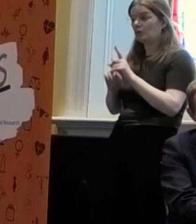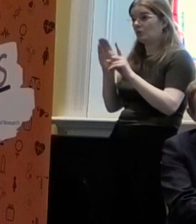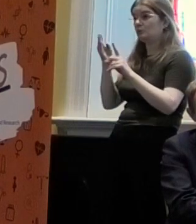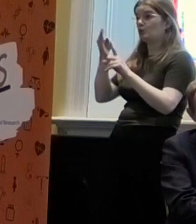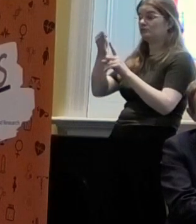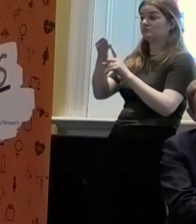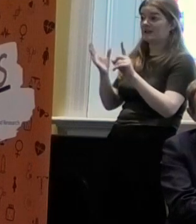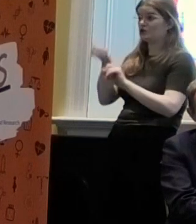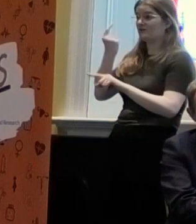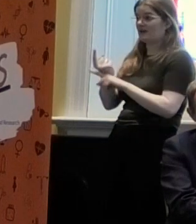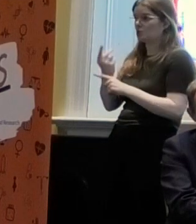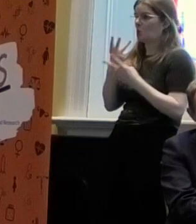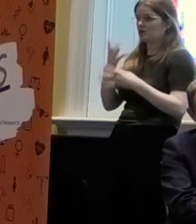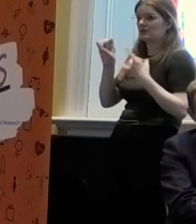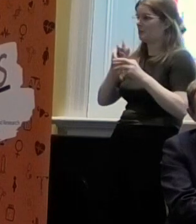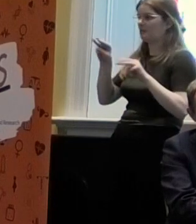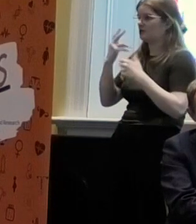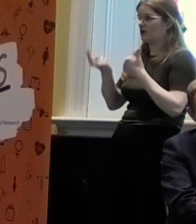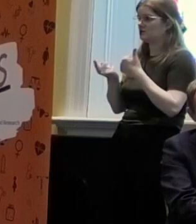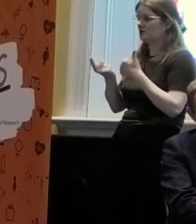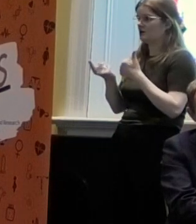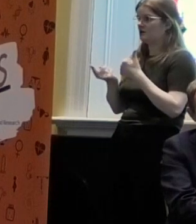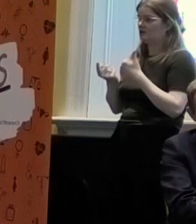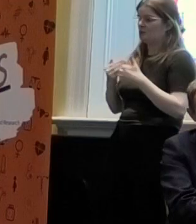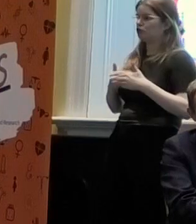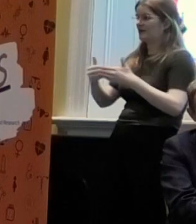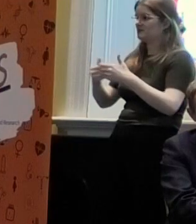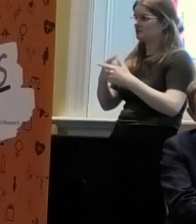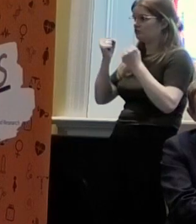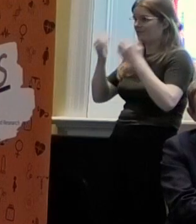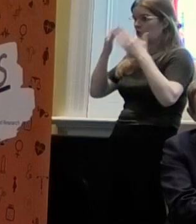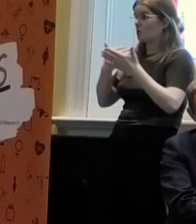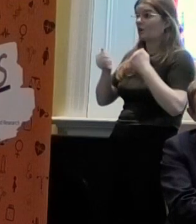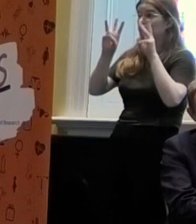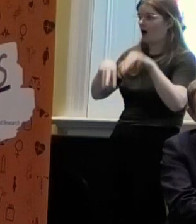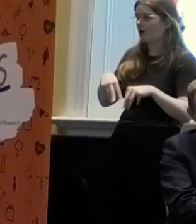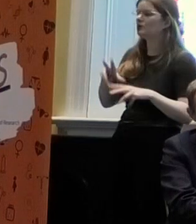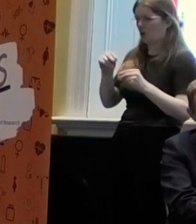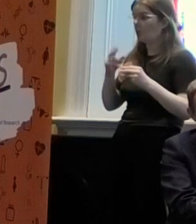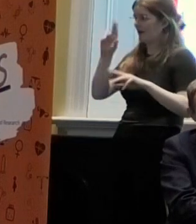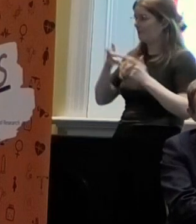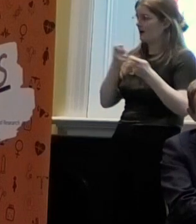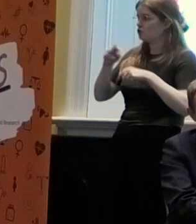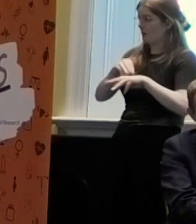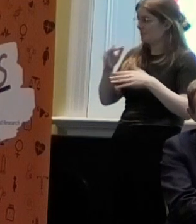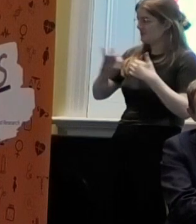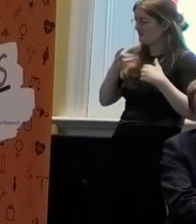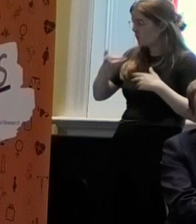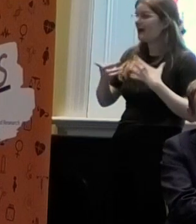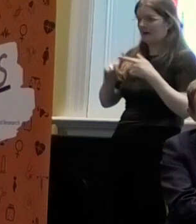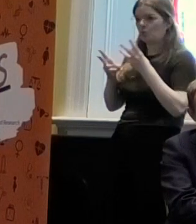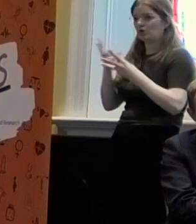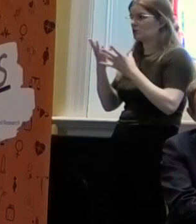so that people can not be having their pregnancy defined by what's wrong, but actually that we can manage that safely and work together as